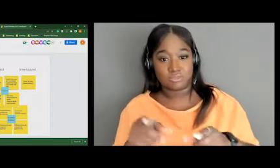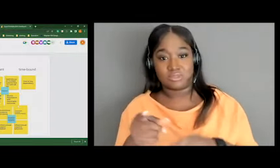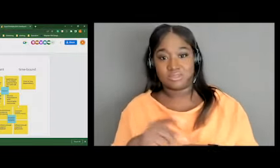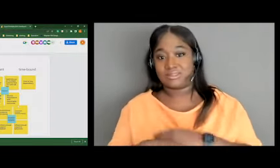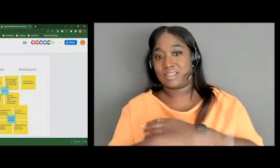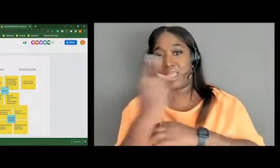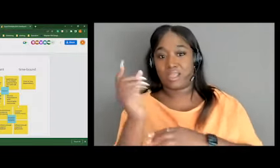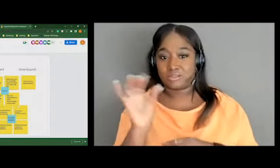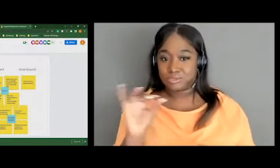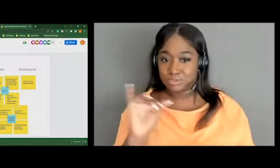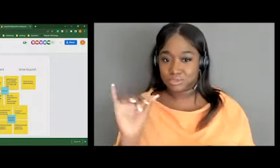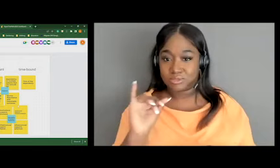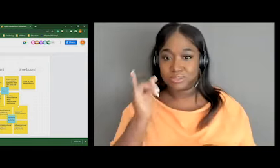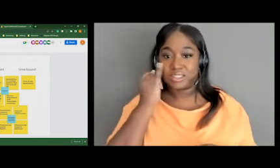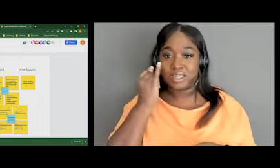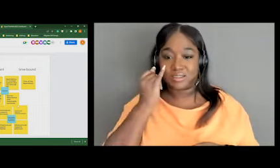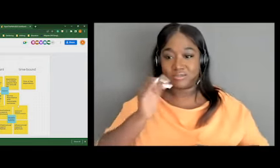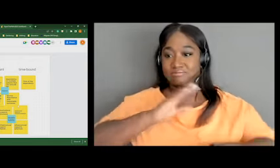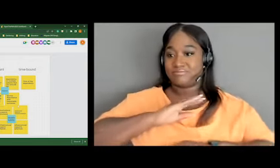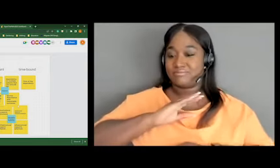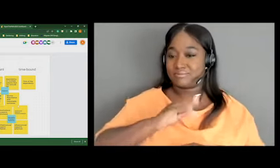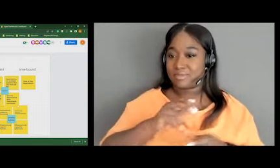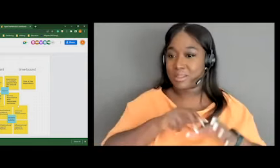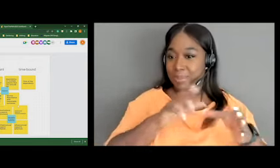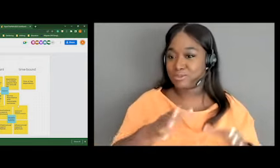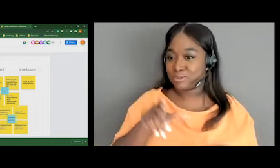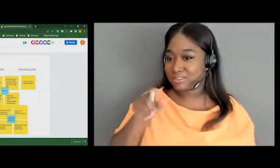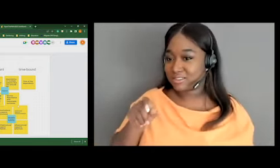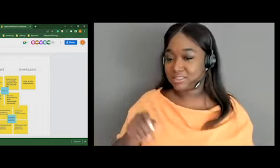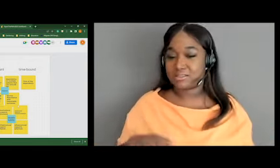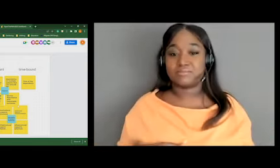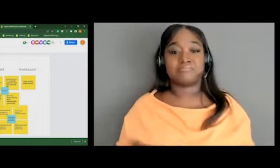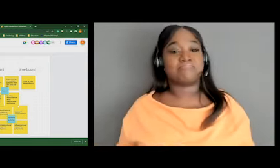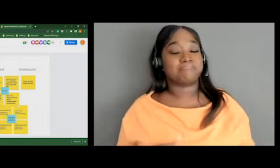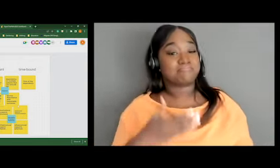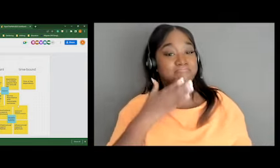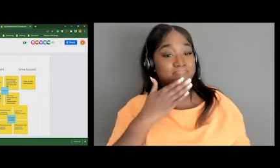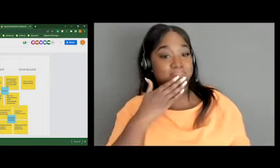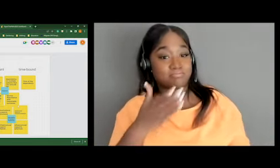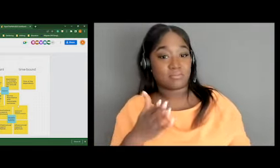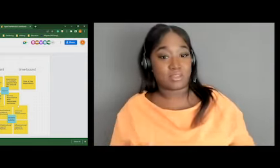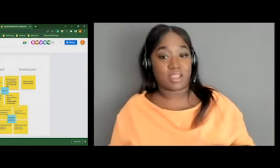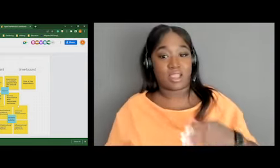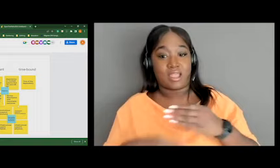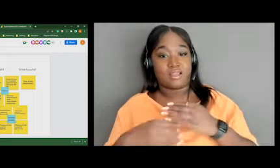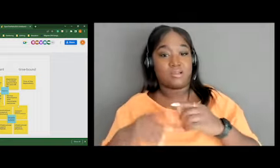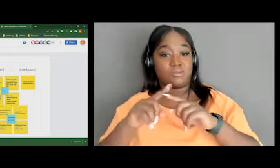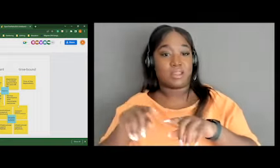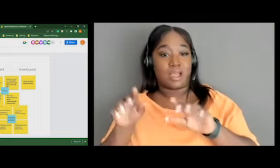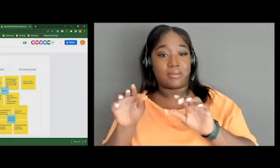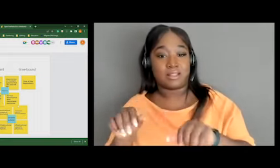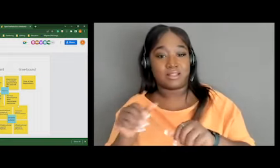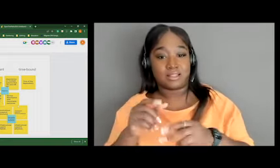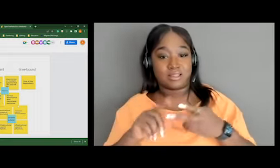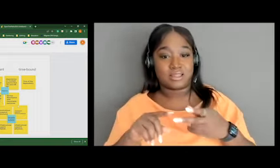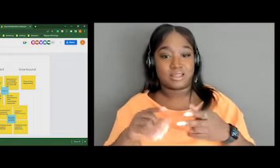Thank you. So I added reliability and system elasticity to express some of that into the common theme.